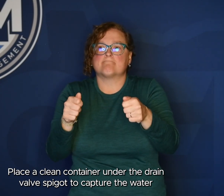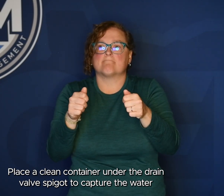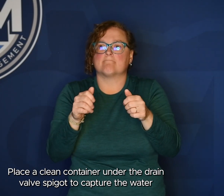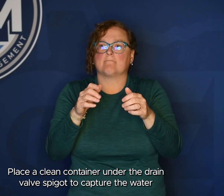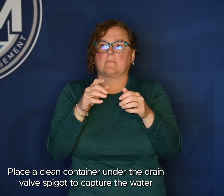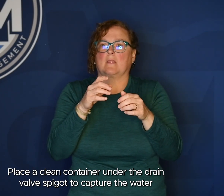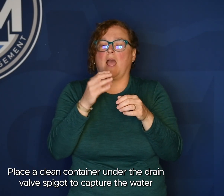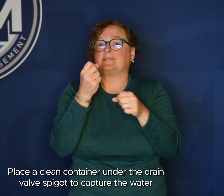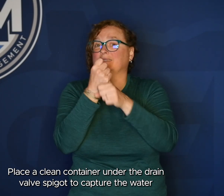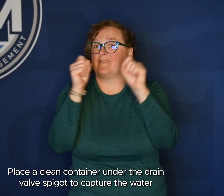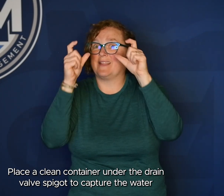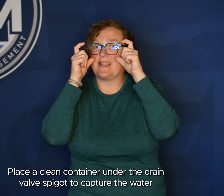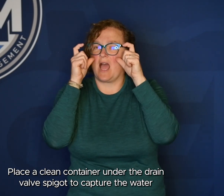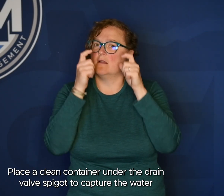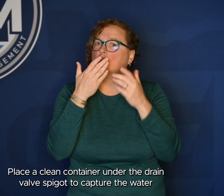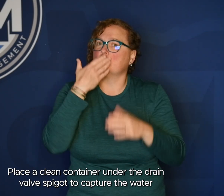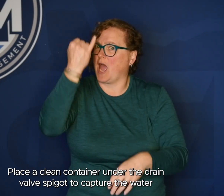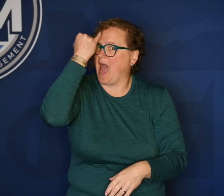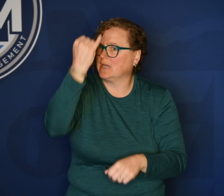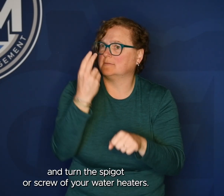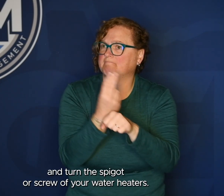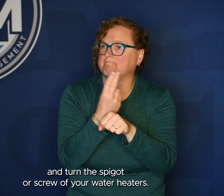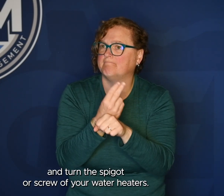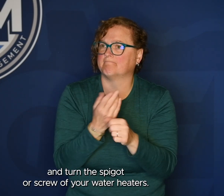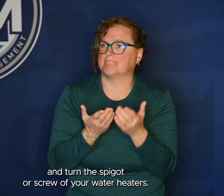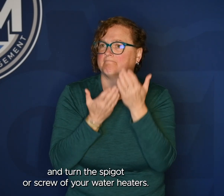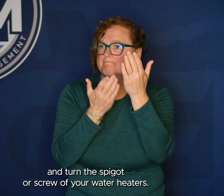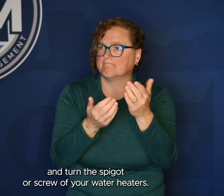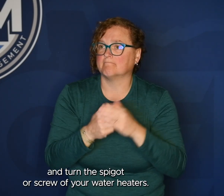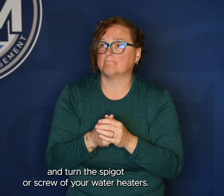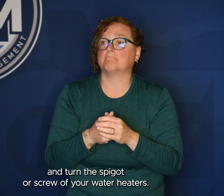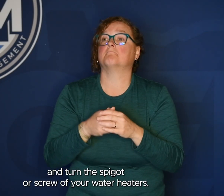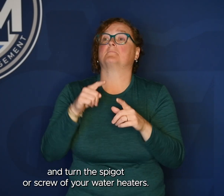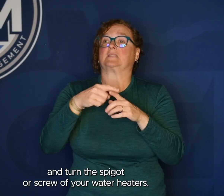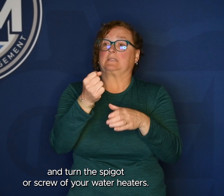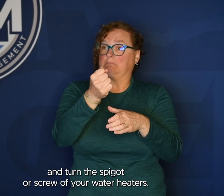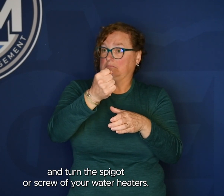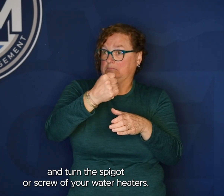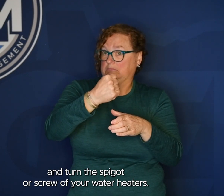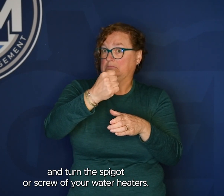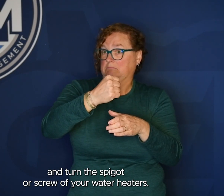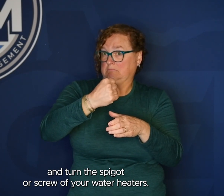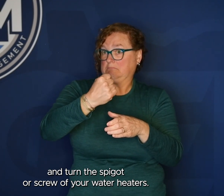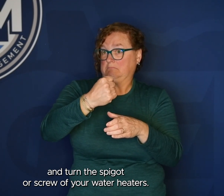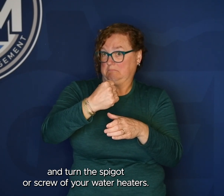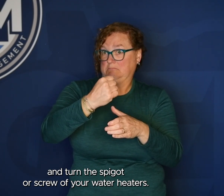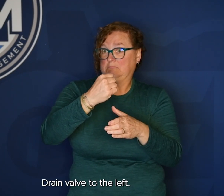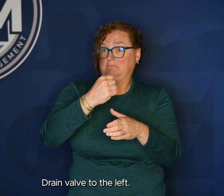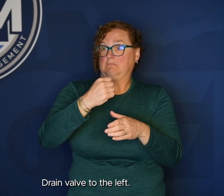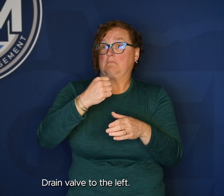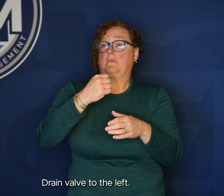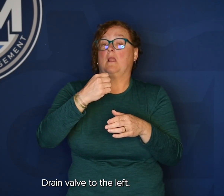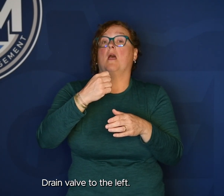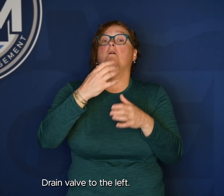drain valve spigot to capture the water and turn the spigot or screw of your water heater's drain valve to the